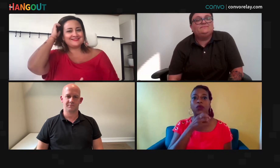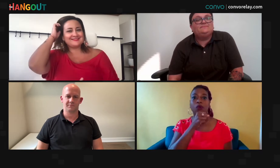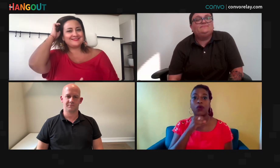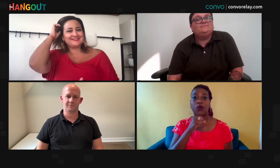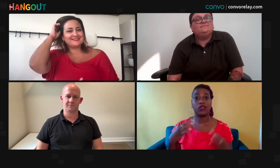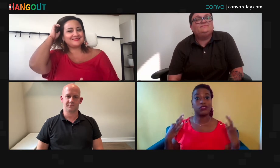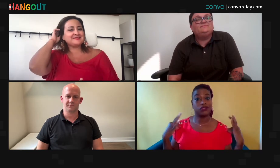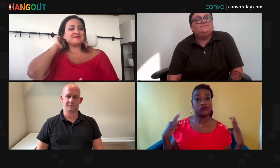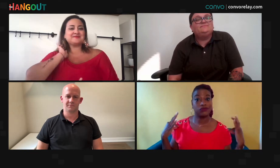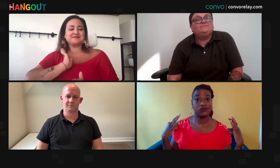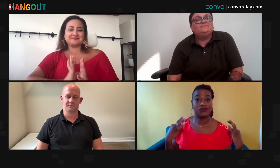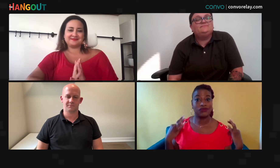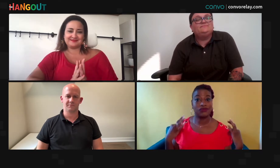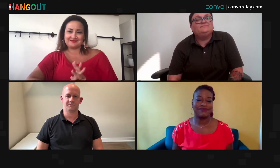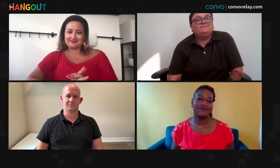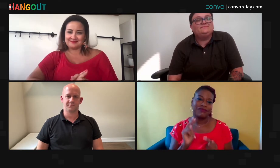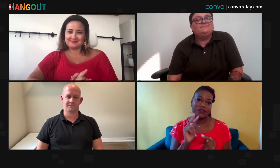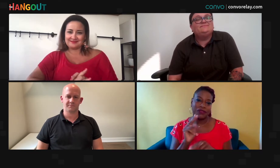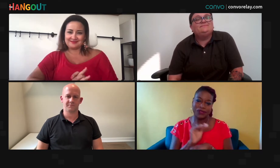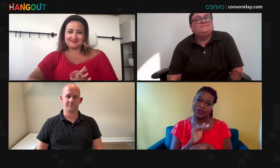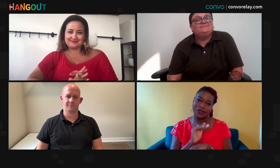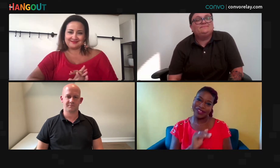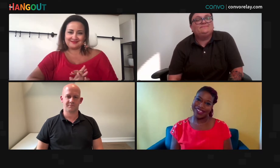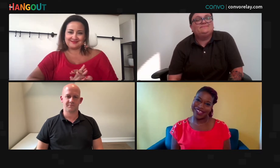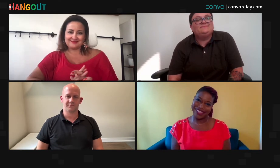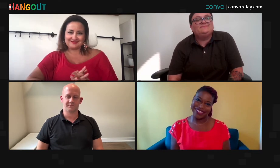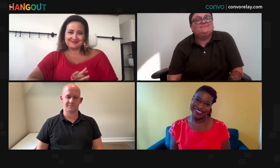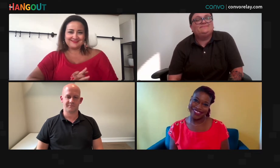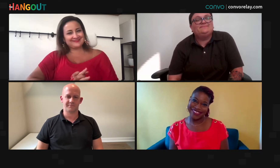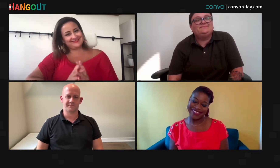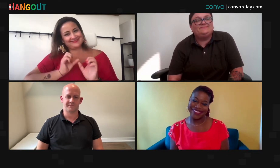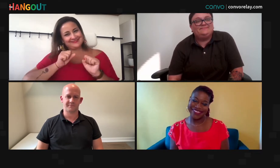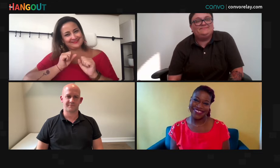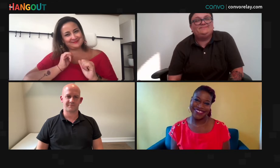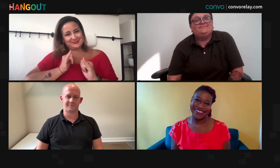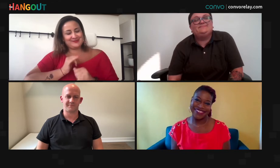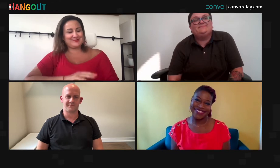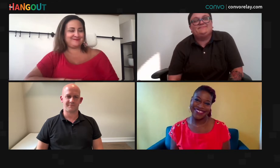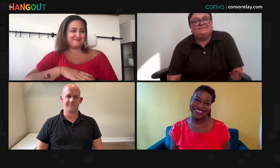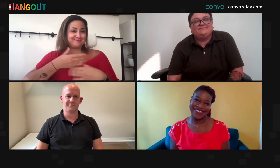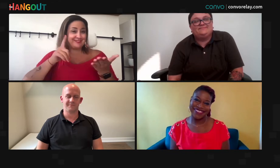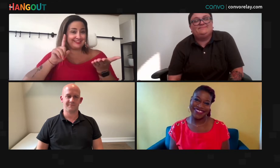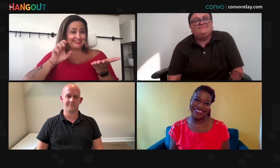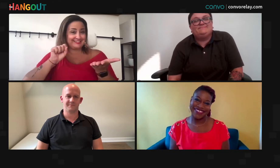with lipstick on and an orange shirt. And I look forward to tonight.